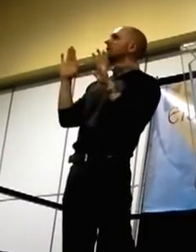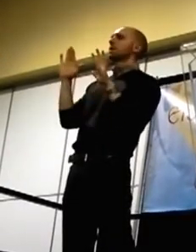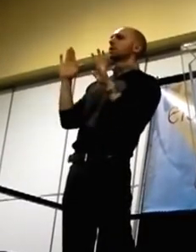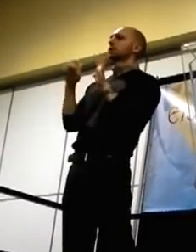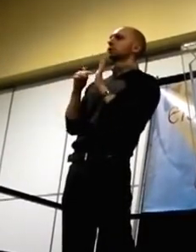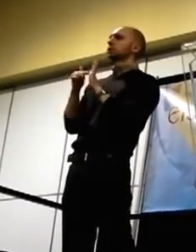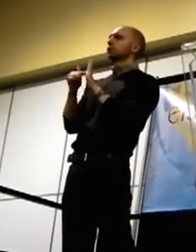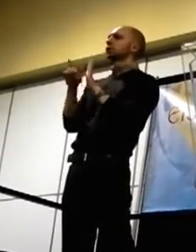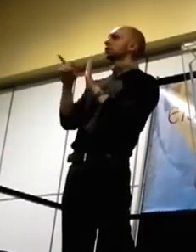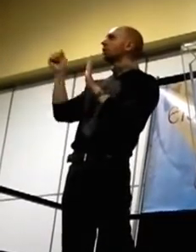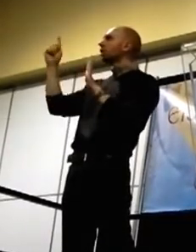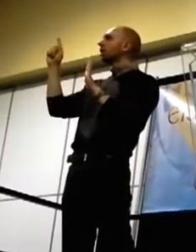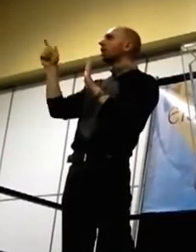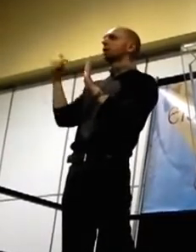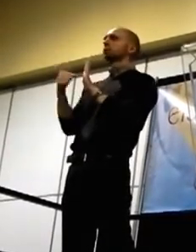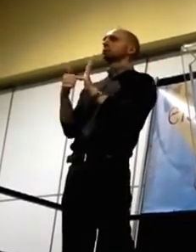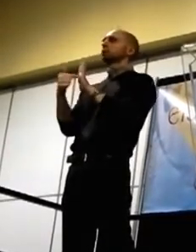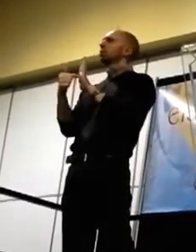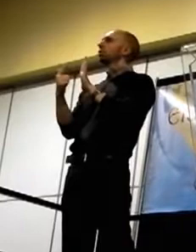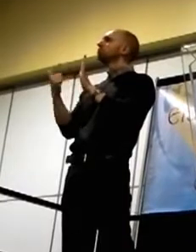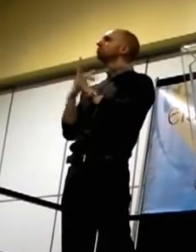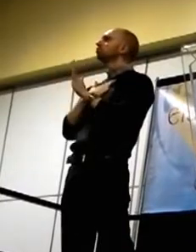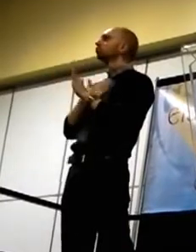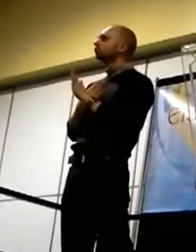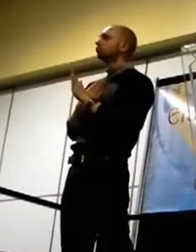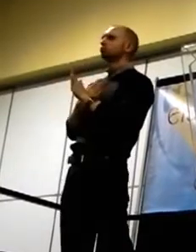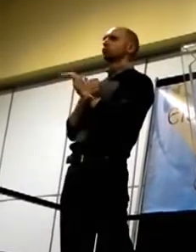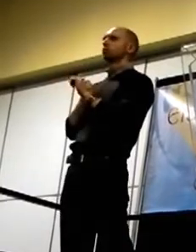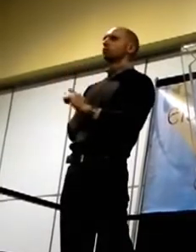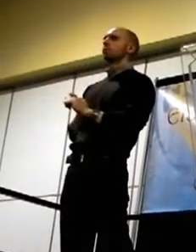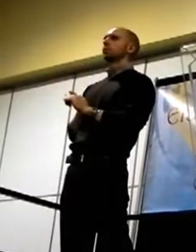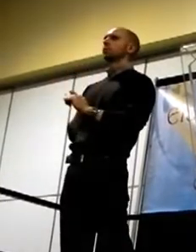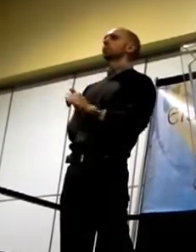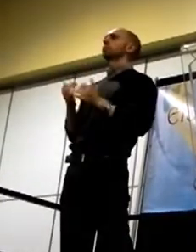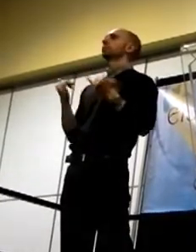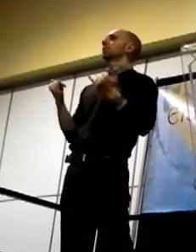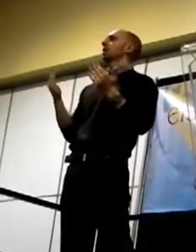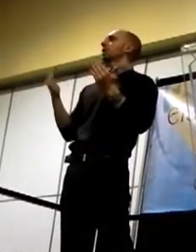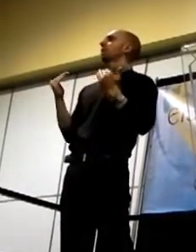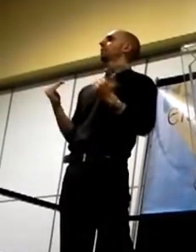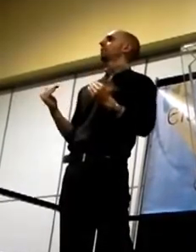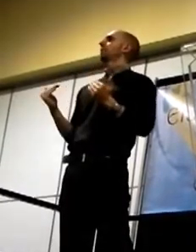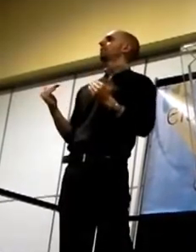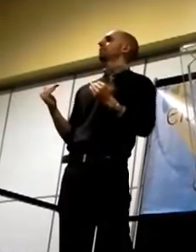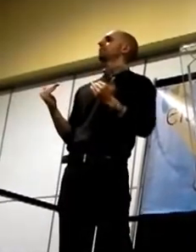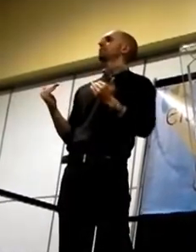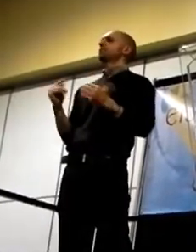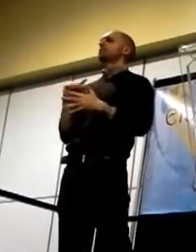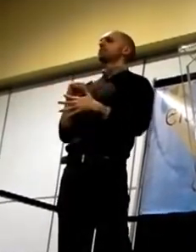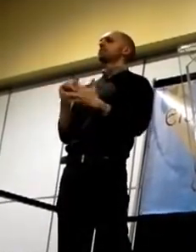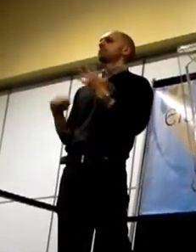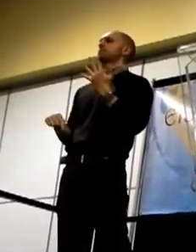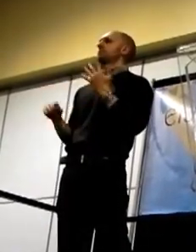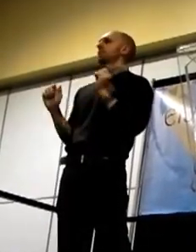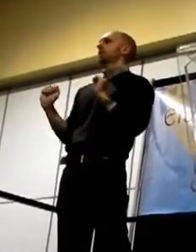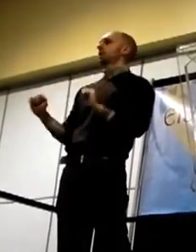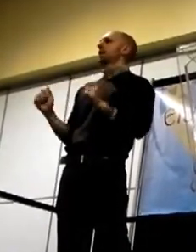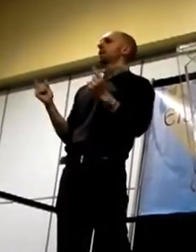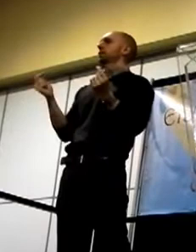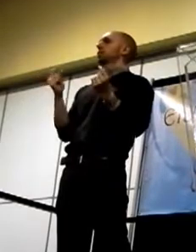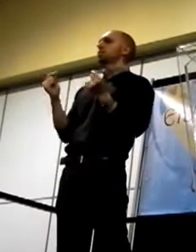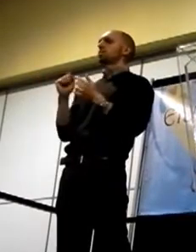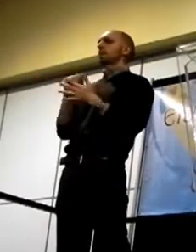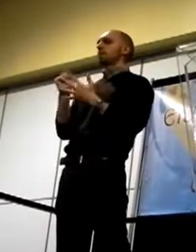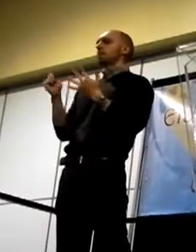wa ta'ala. And there are so many things in Islam we can do. But please have your mission clear, that